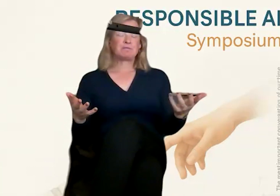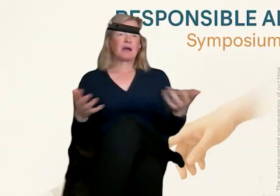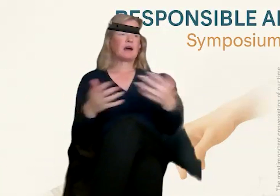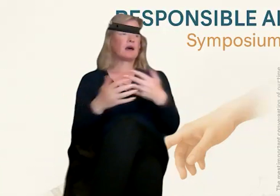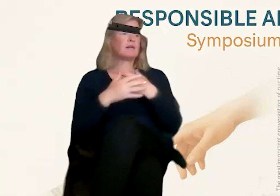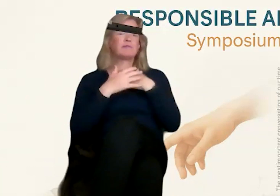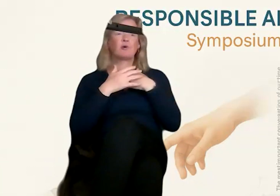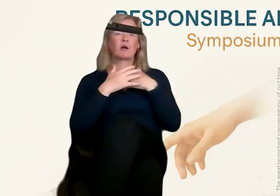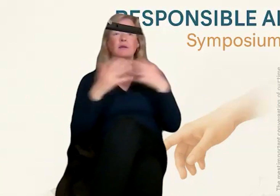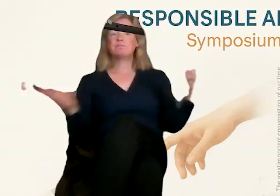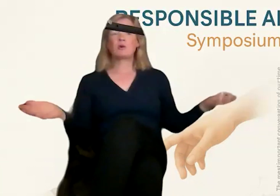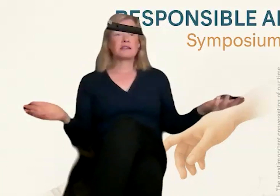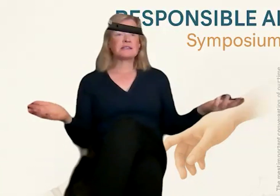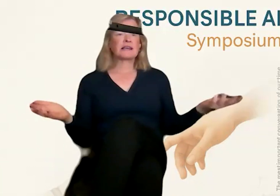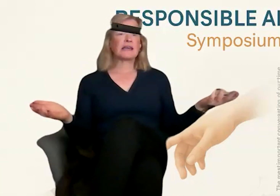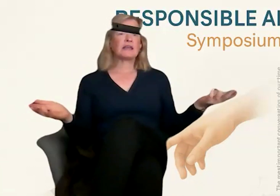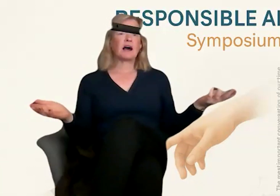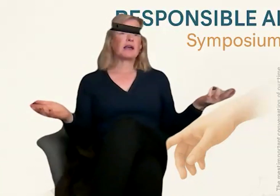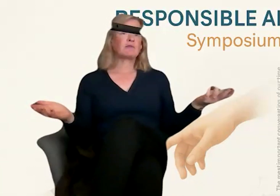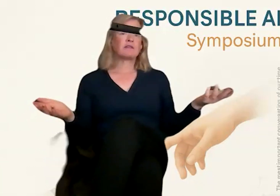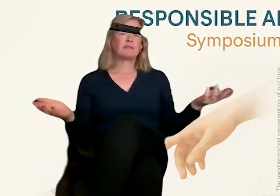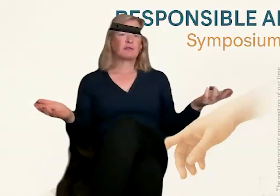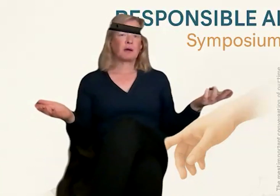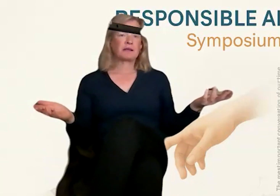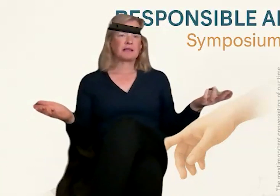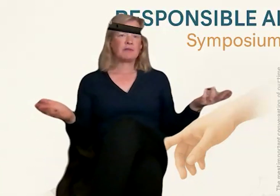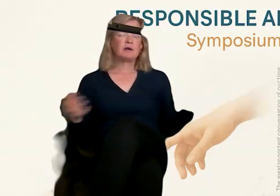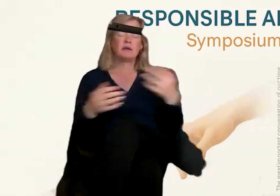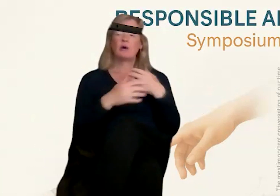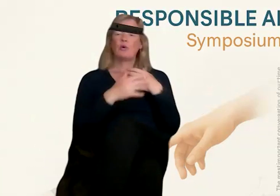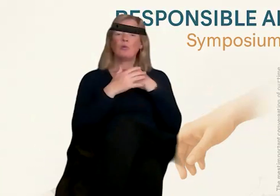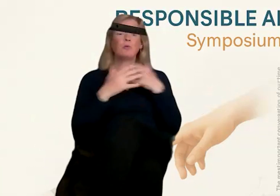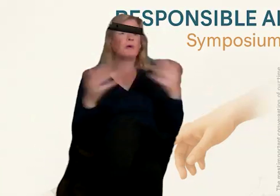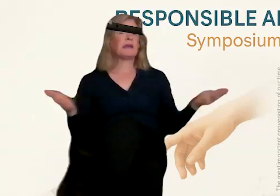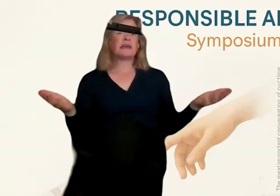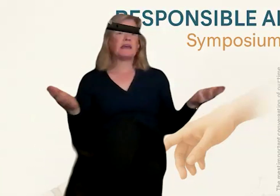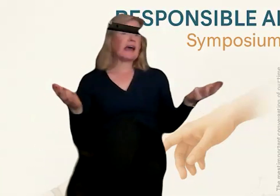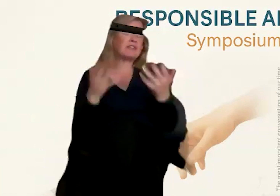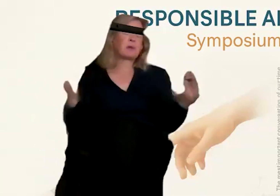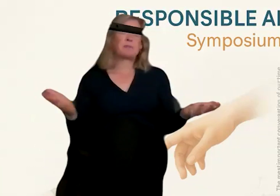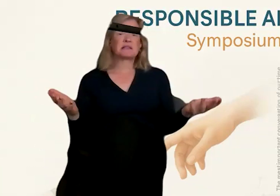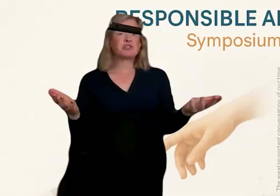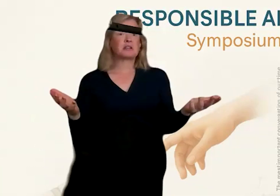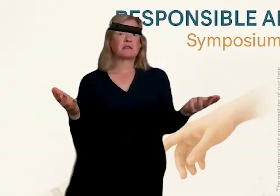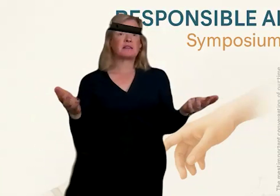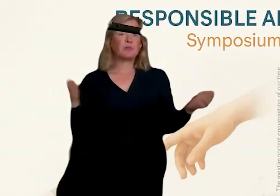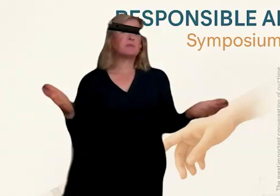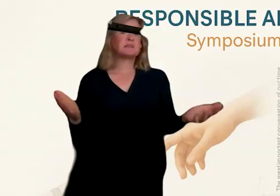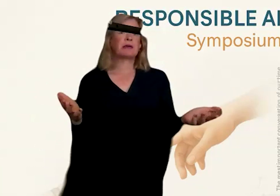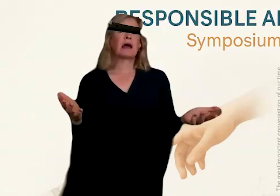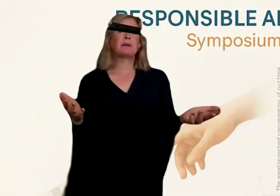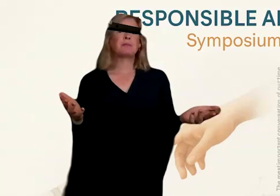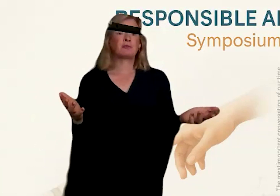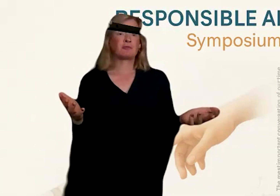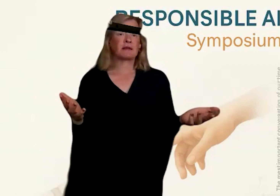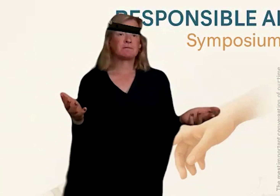ingredient. For more than a decade, I have run a philanthropic lab. We had this proposition that we